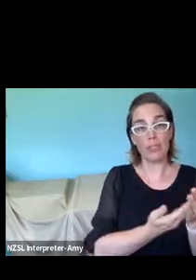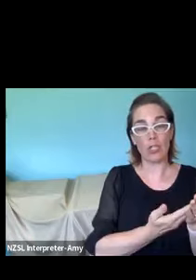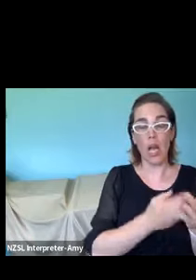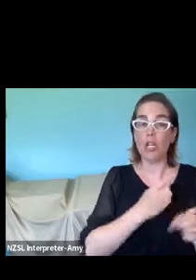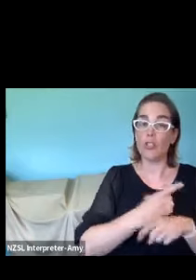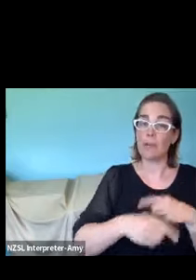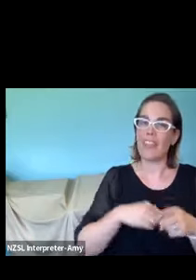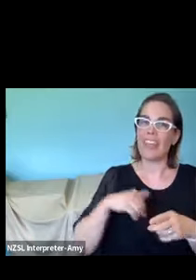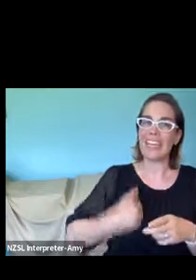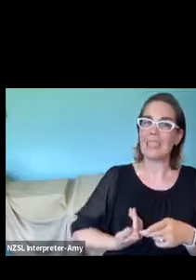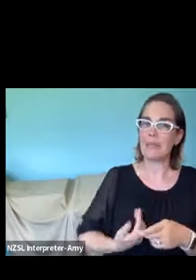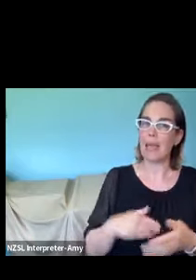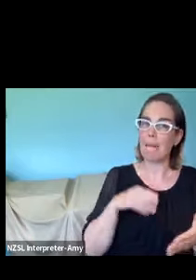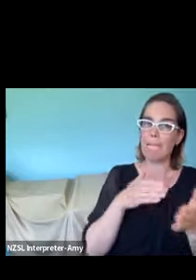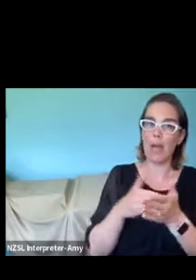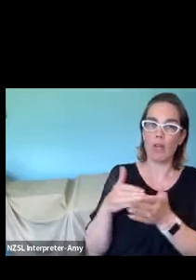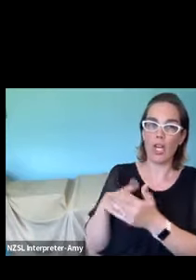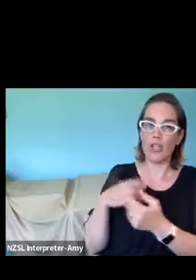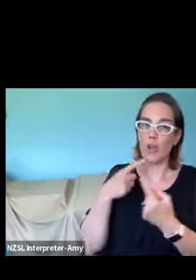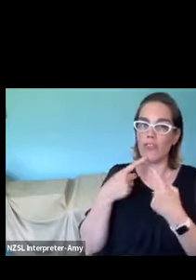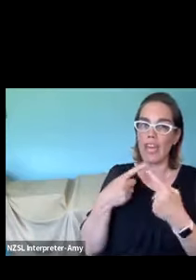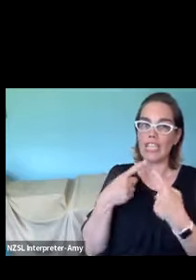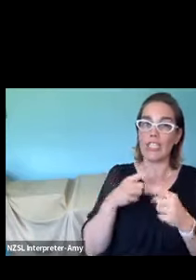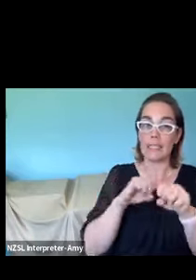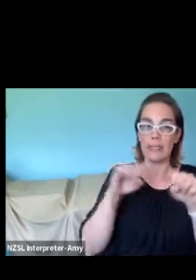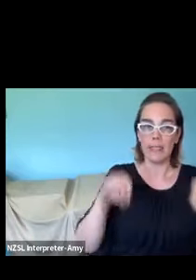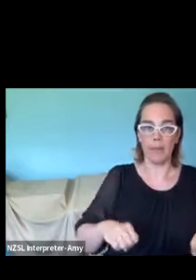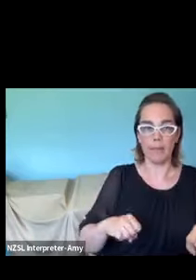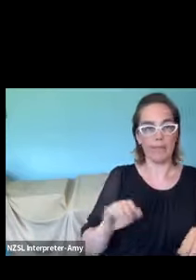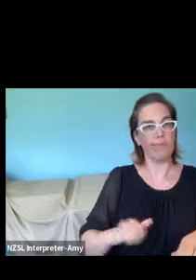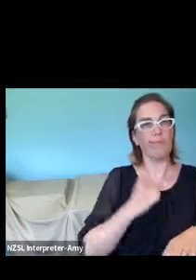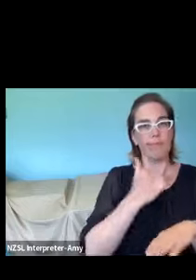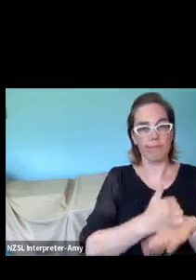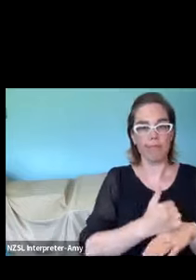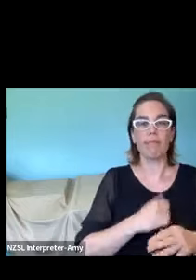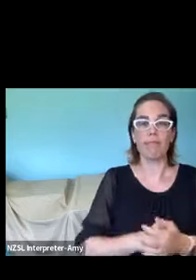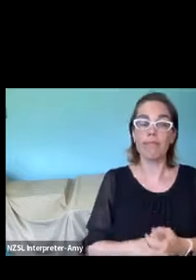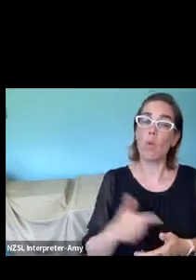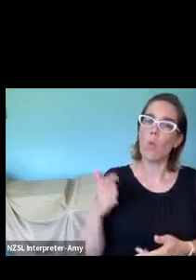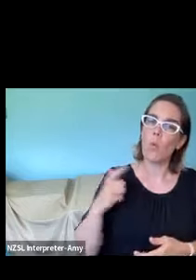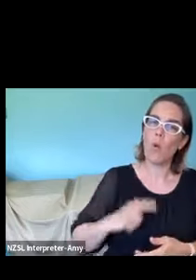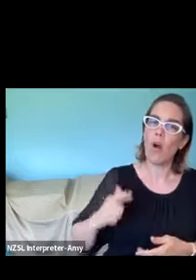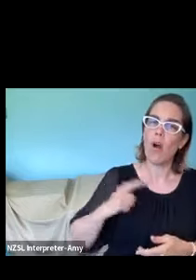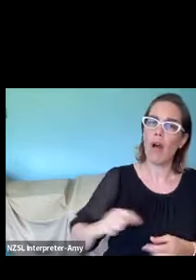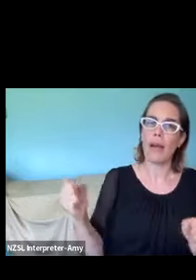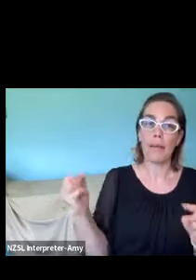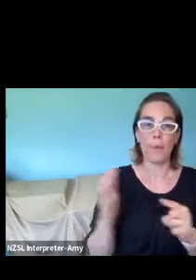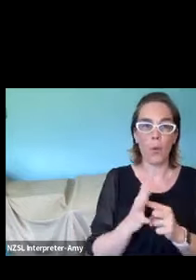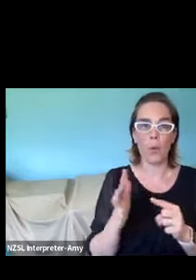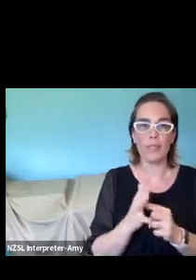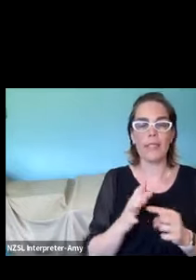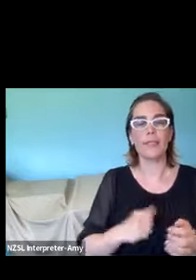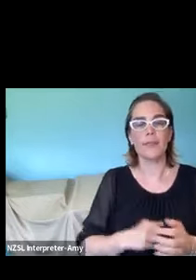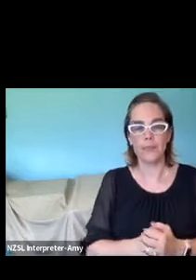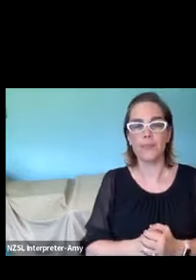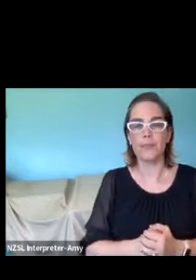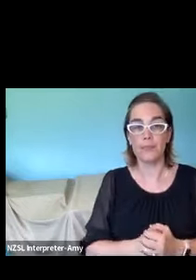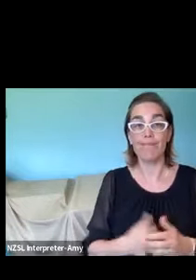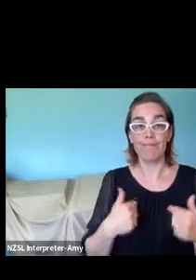notification system in place. The reason why I think it would be important is because I have